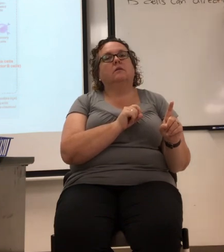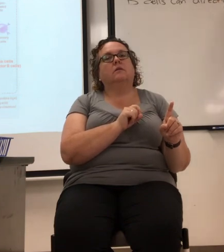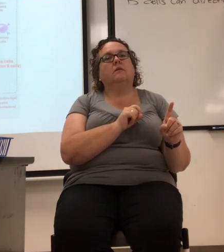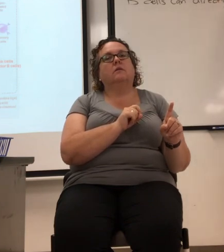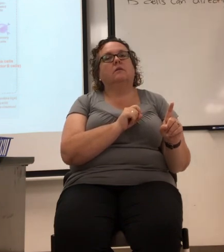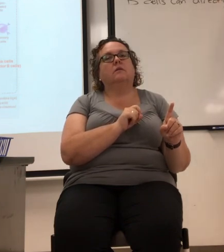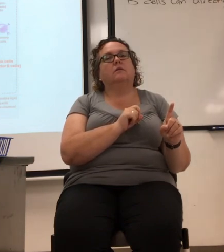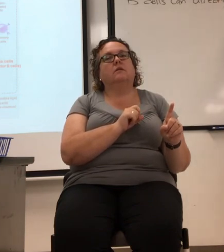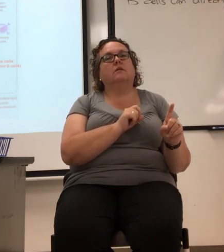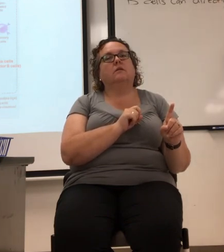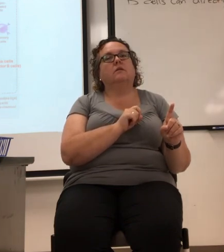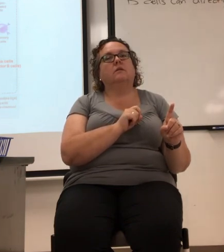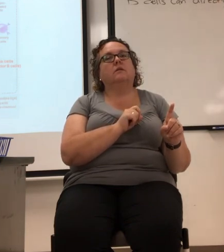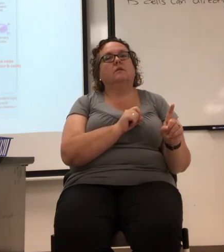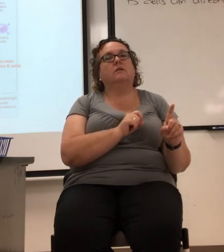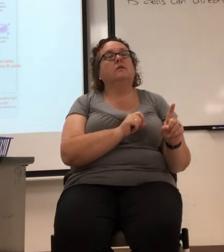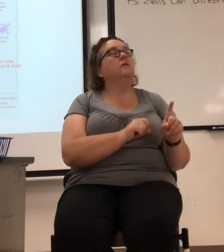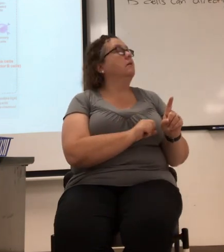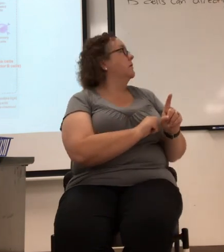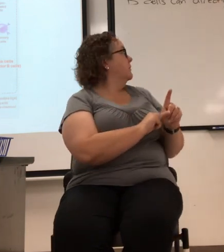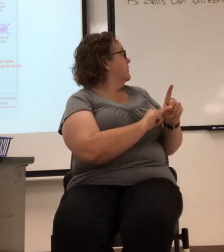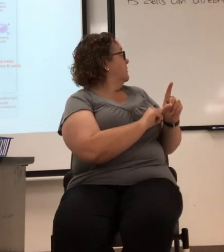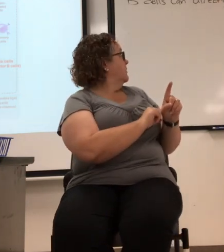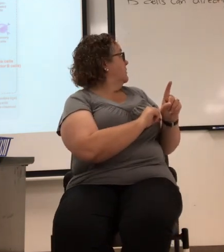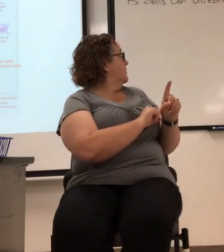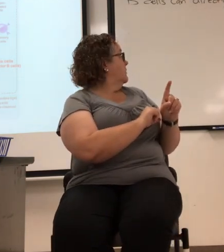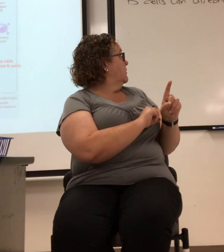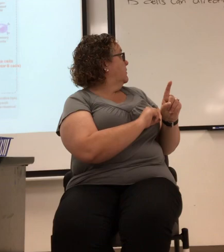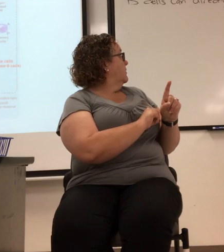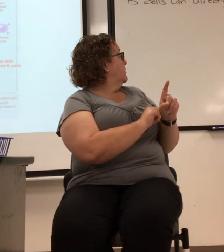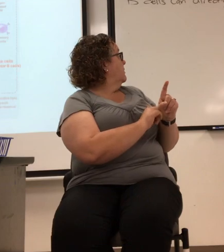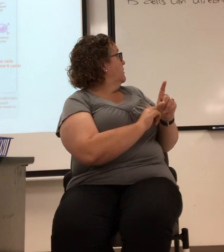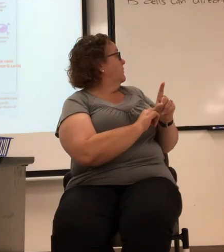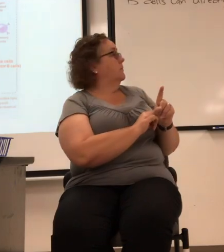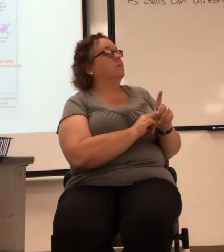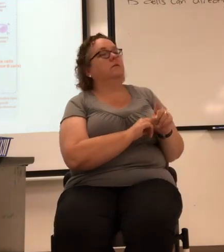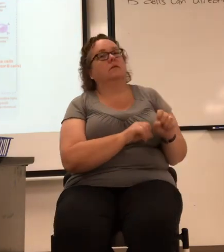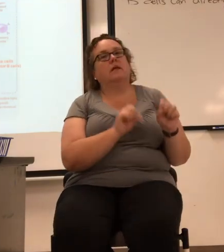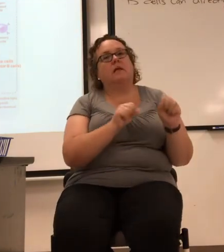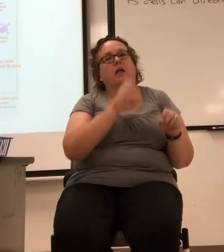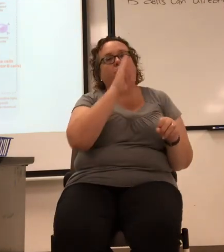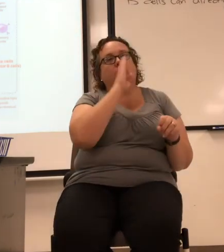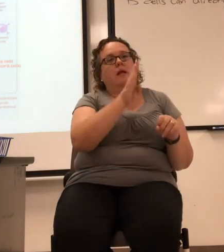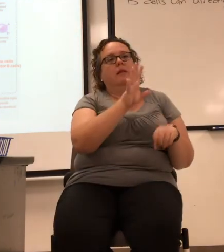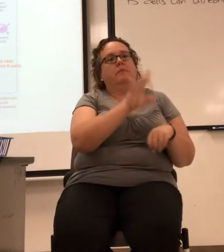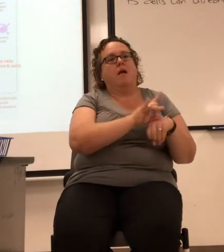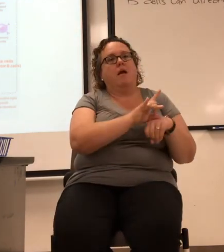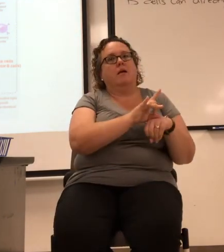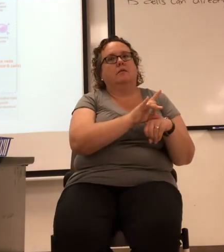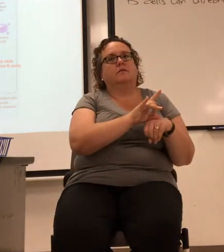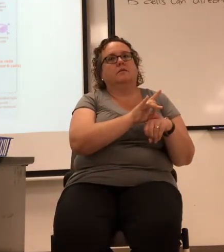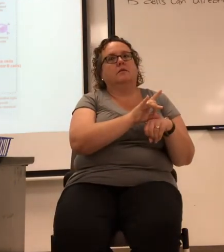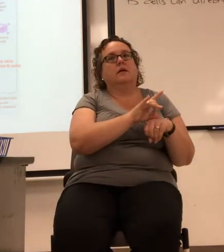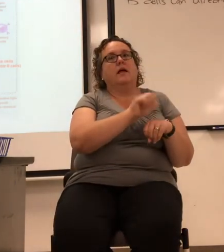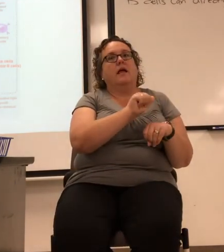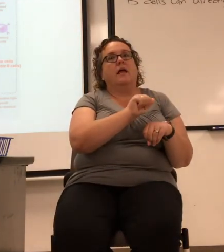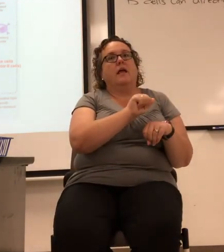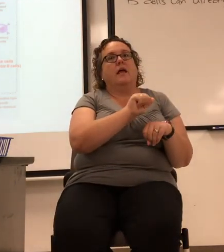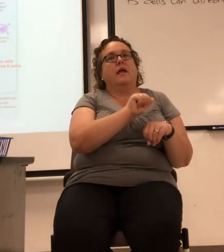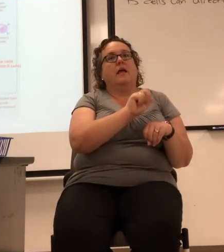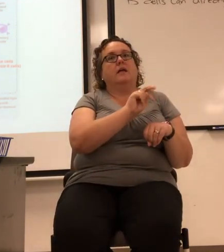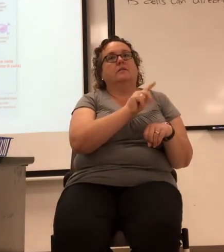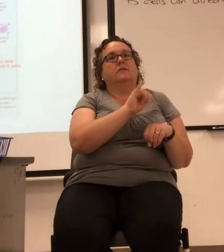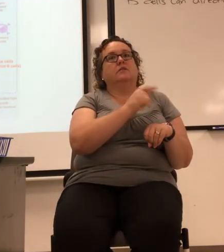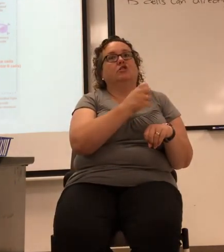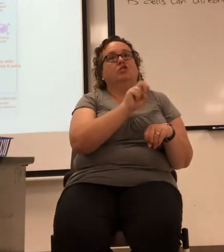Can directly bind free AGs. Remember, AGs is antigen, AB is antibody.